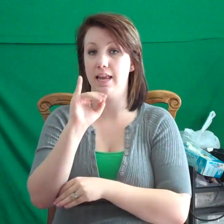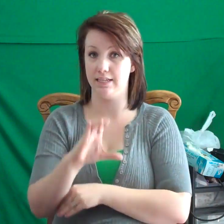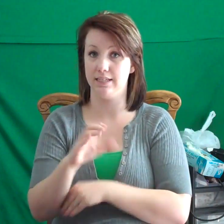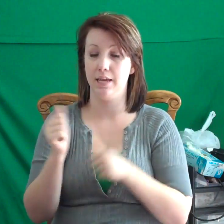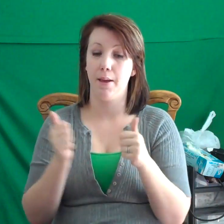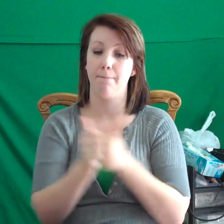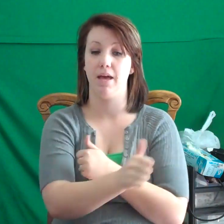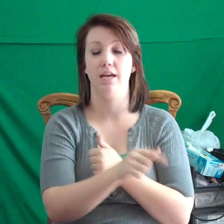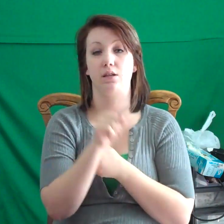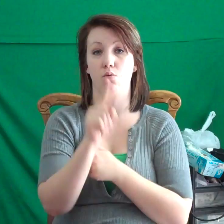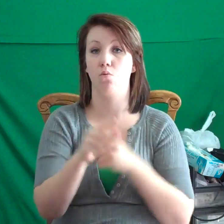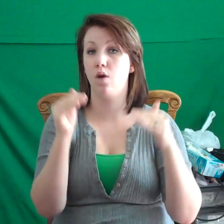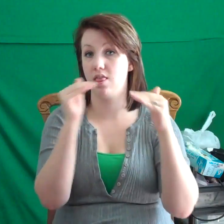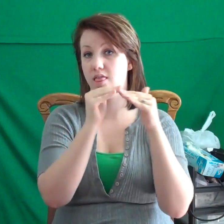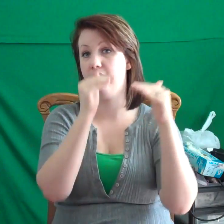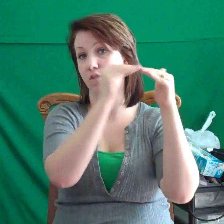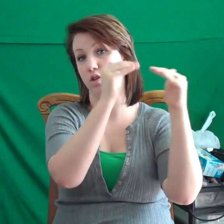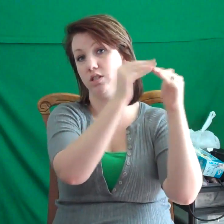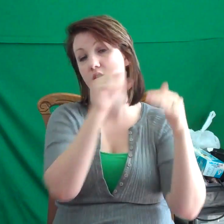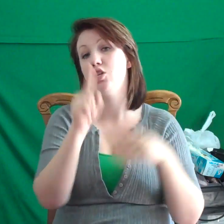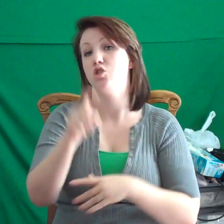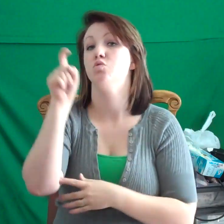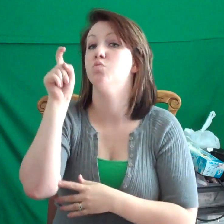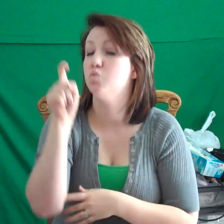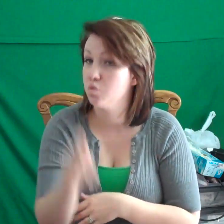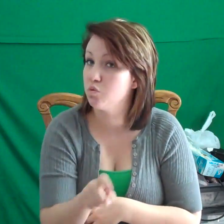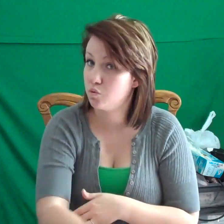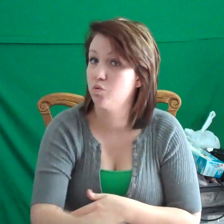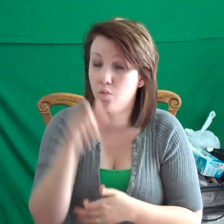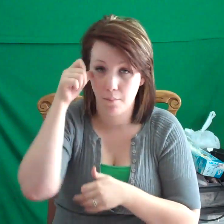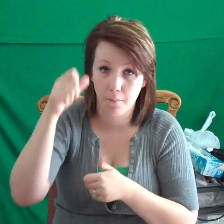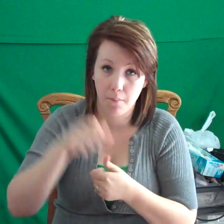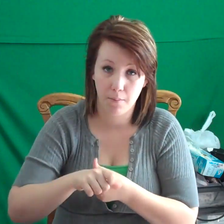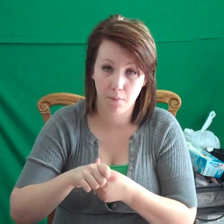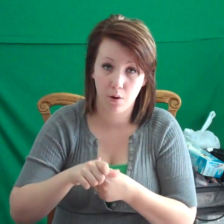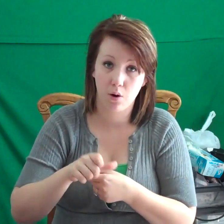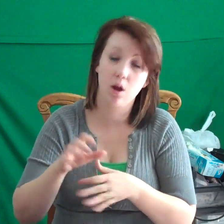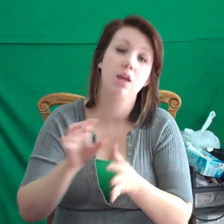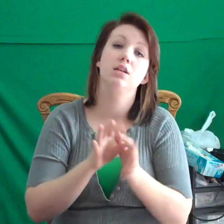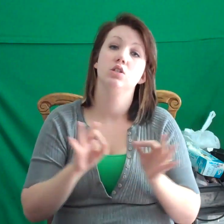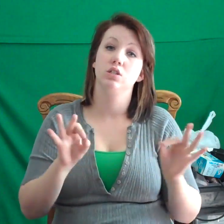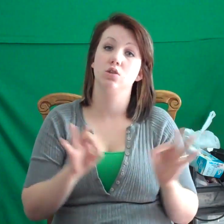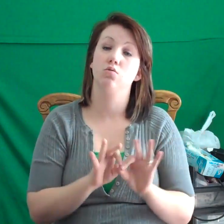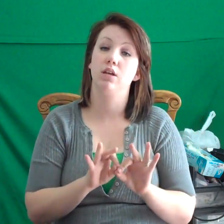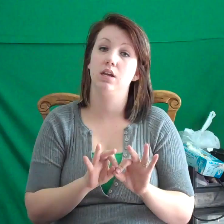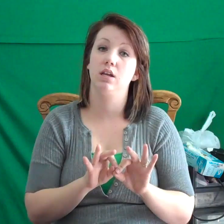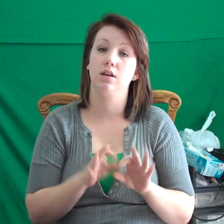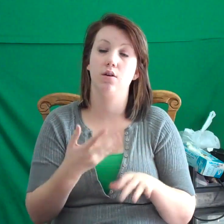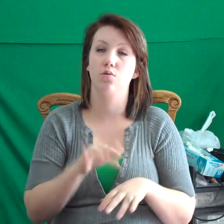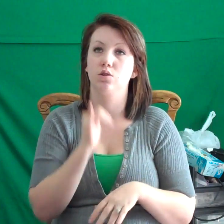you do need to make sure you remember that there is a degree requirement starting in July